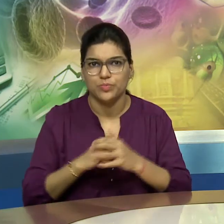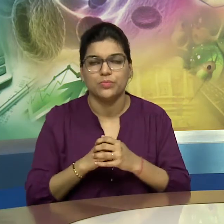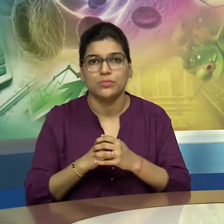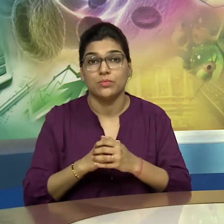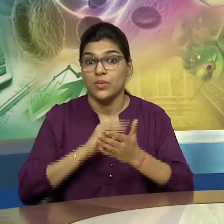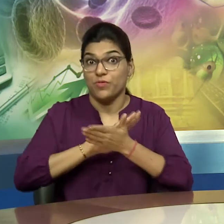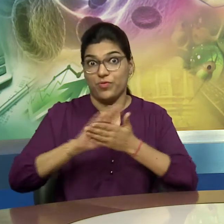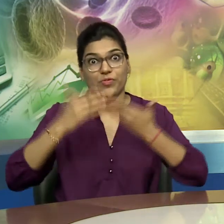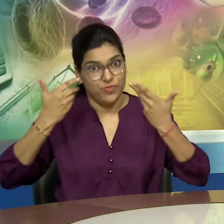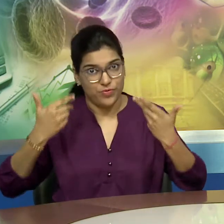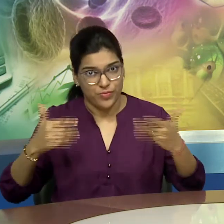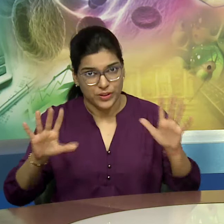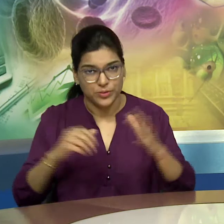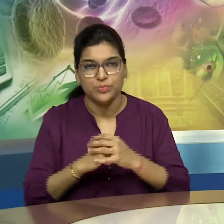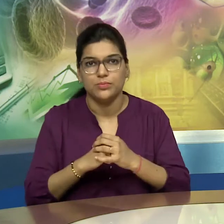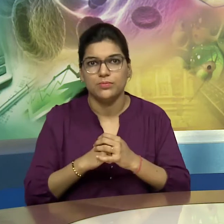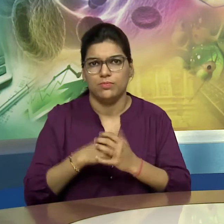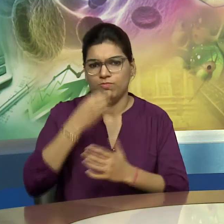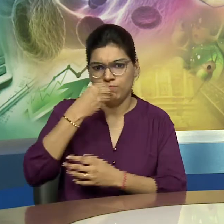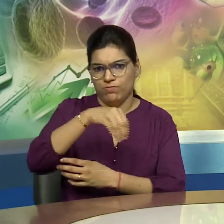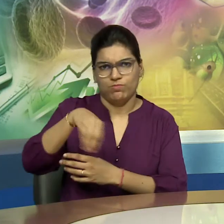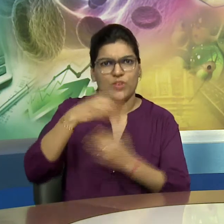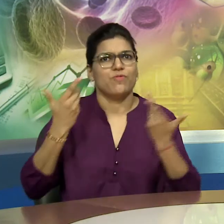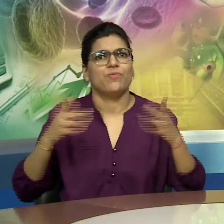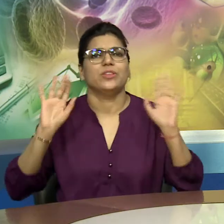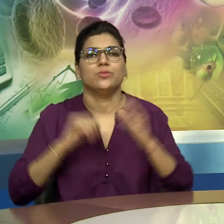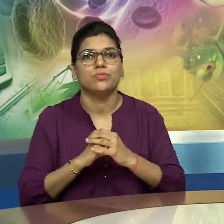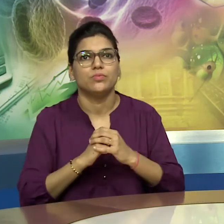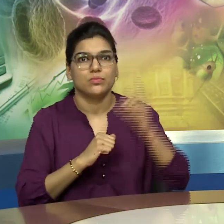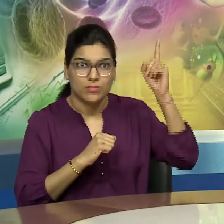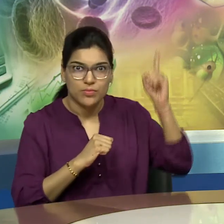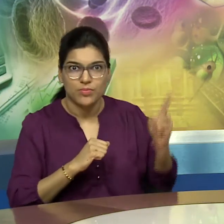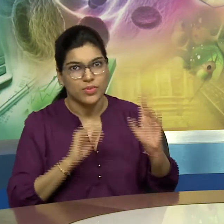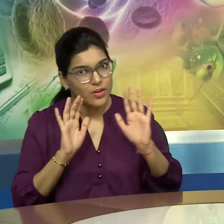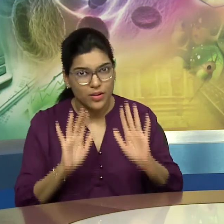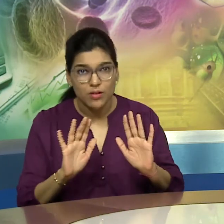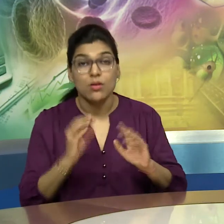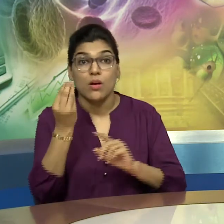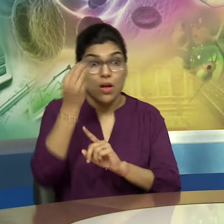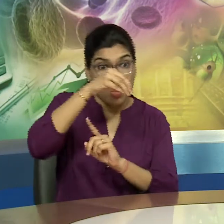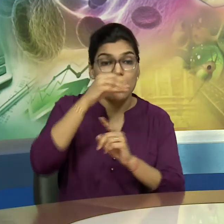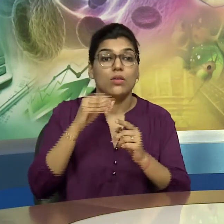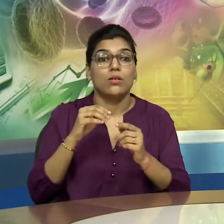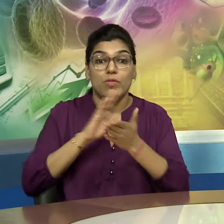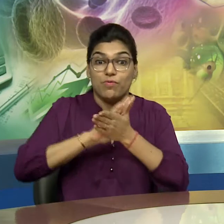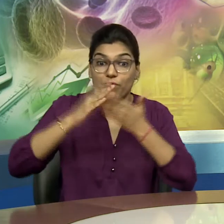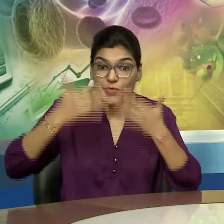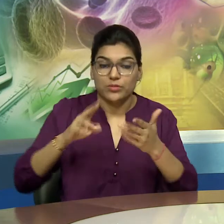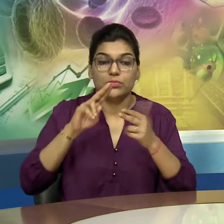The second word is worked. If you are using work, then ed in the positive